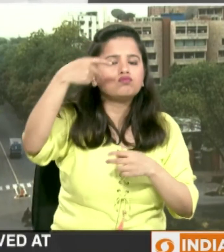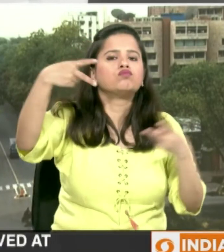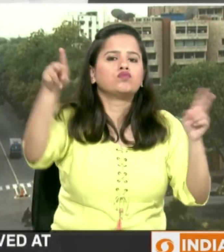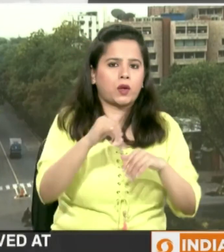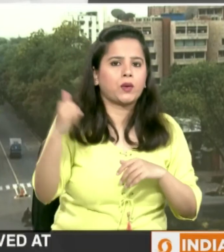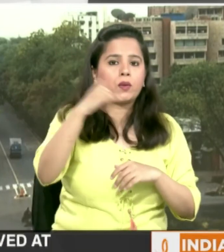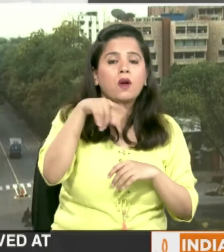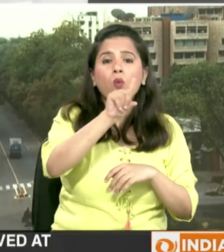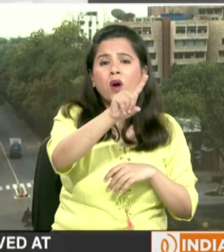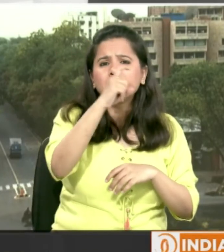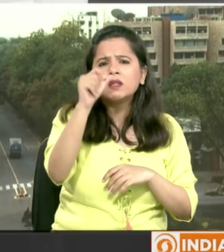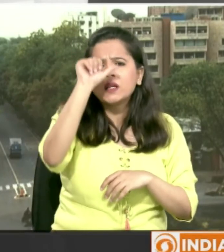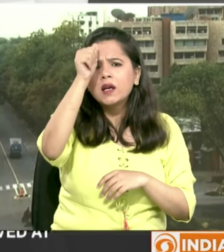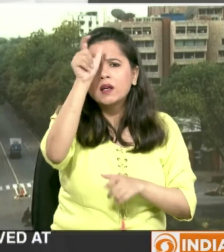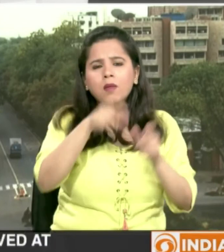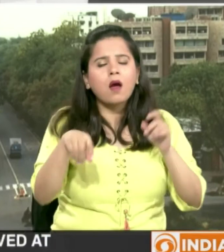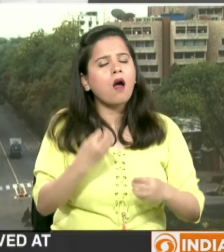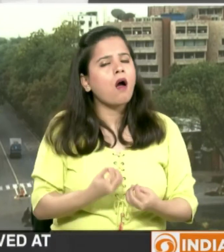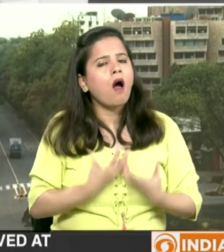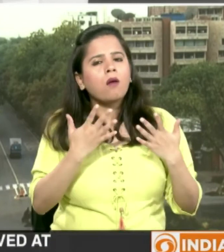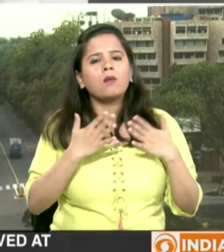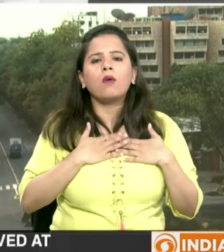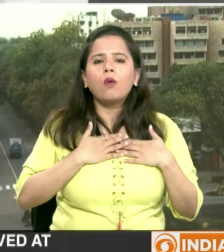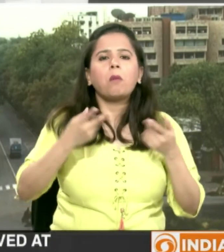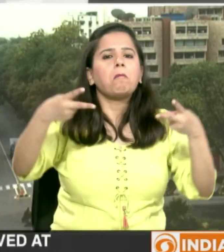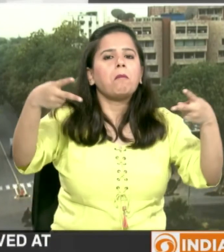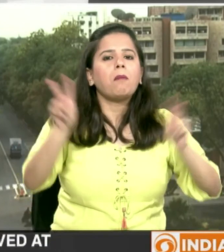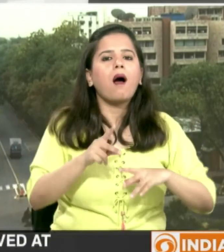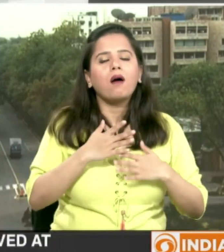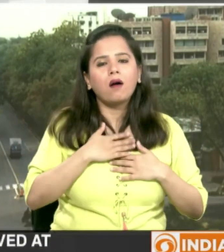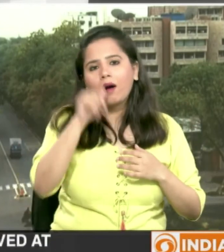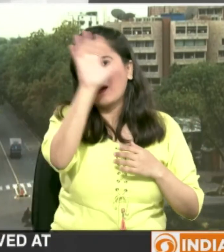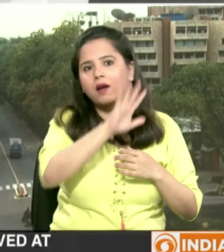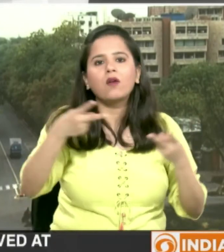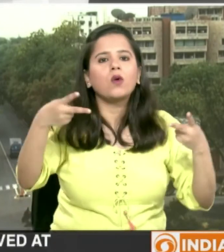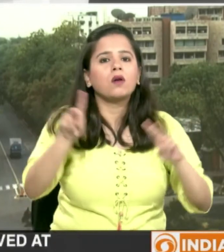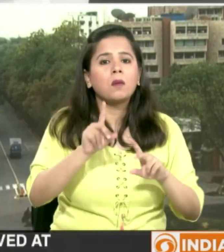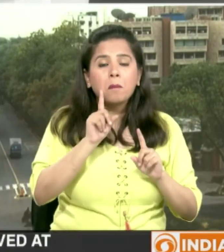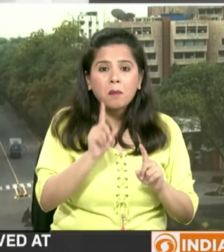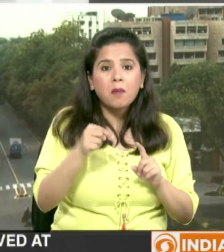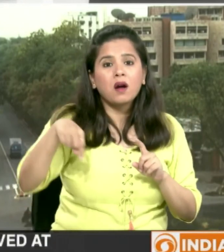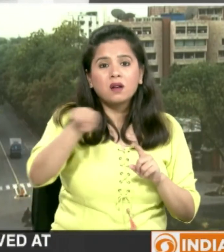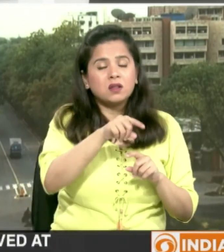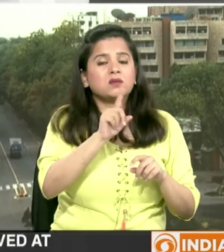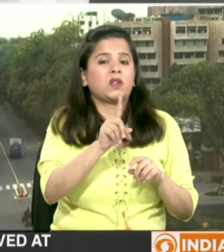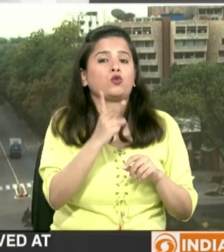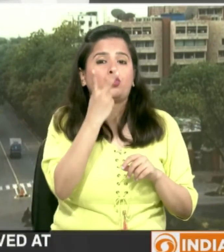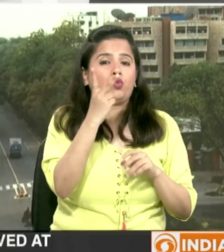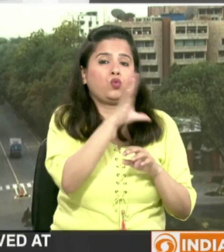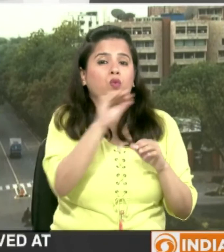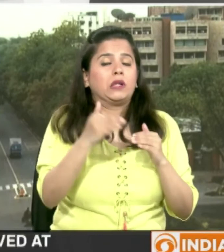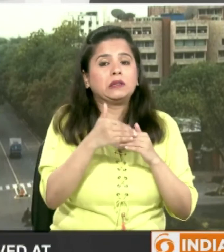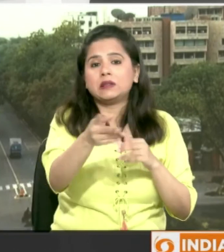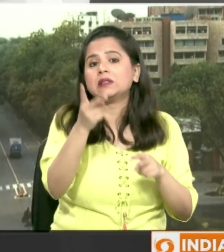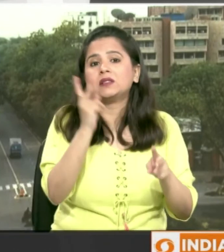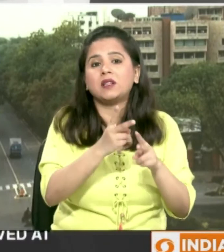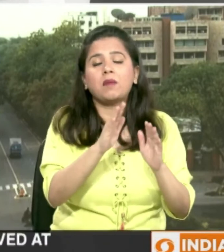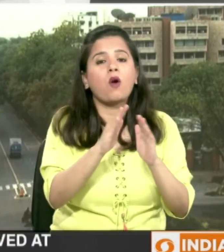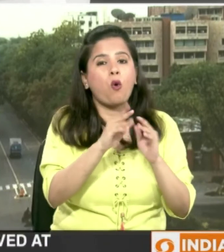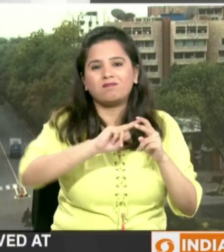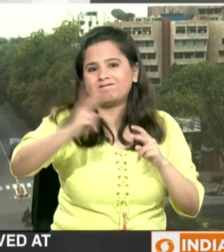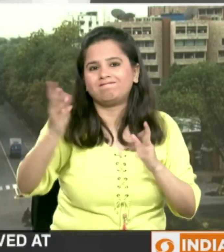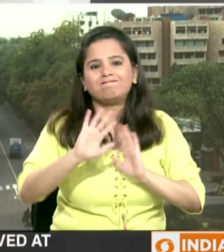the 177 Indians are very happy to be back to their motherland. However, it will take them another 2 weeks to reach their home, as